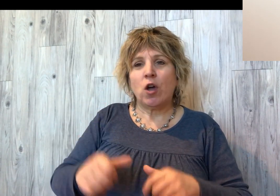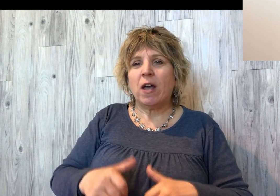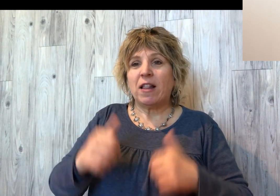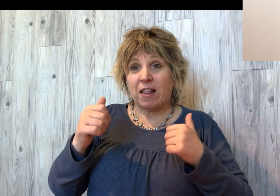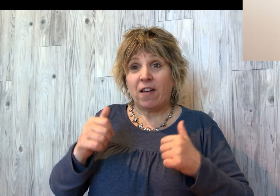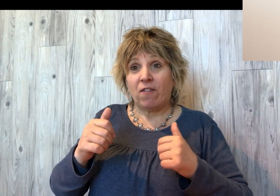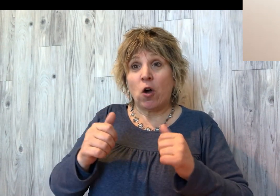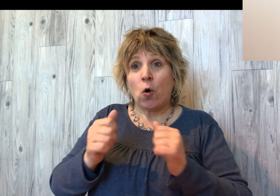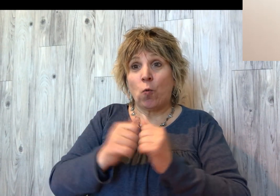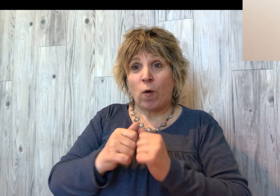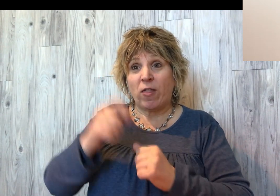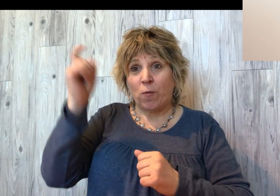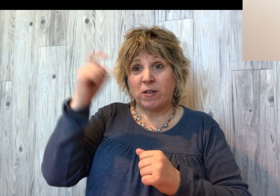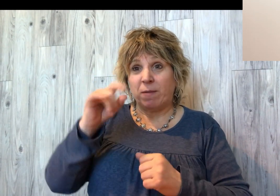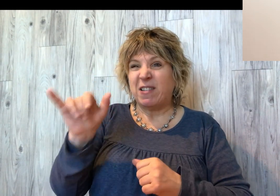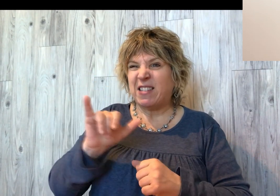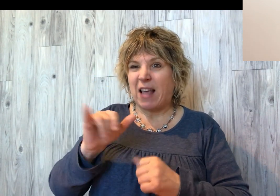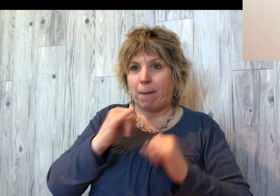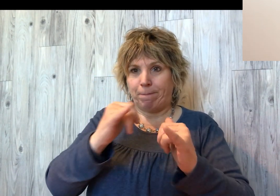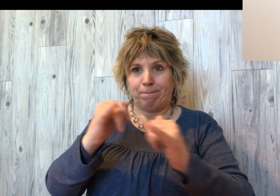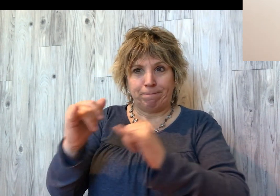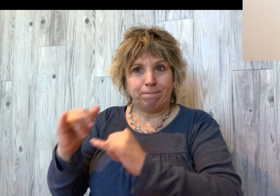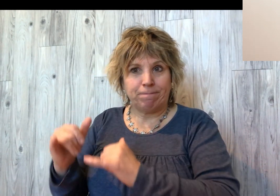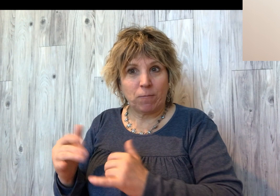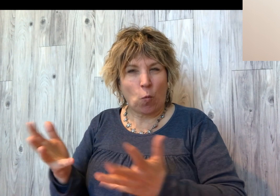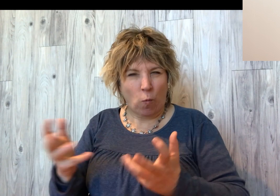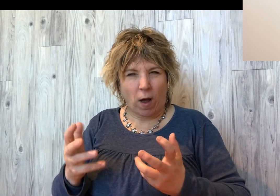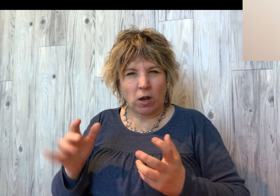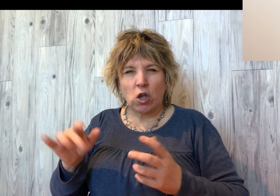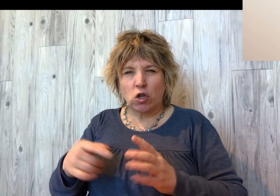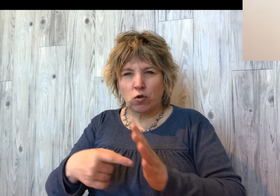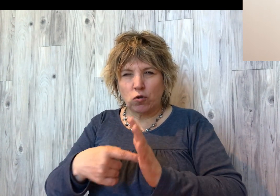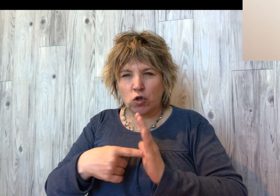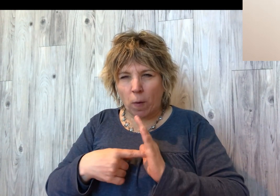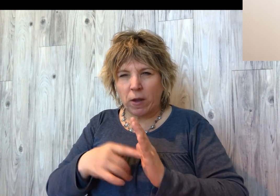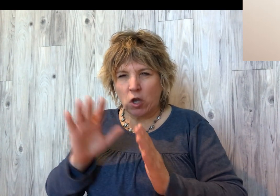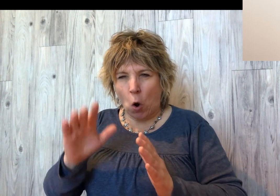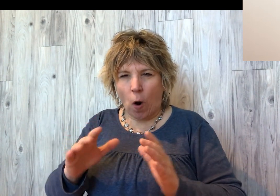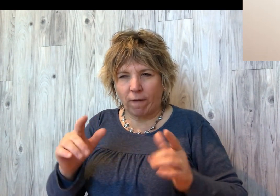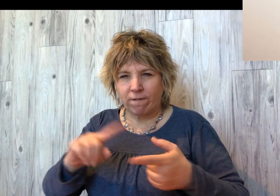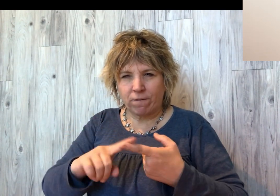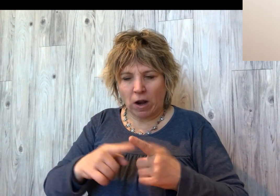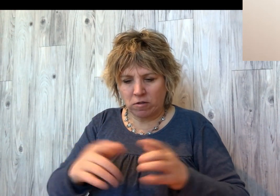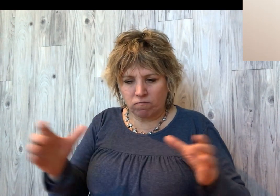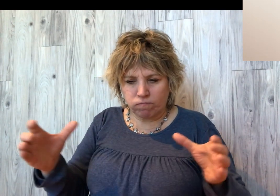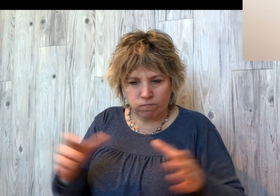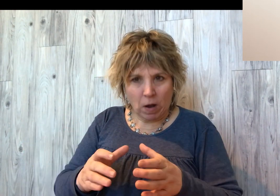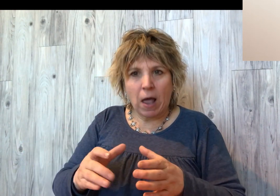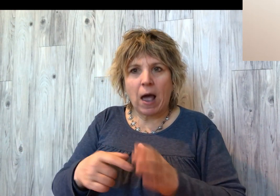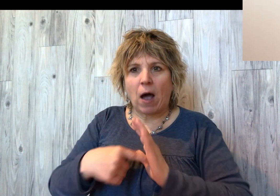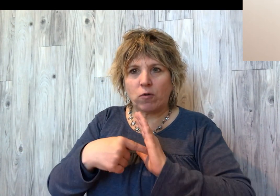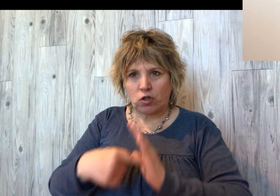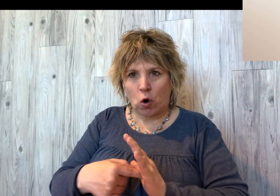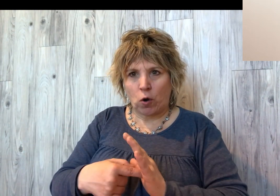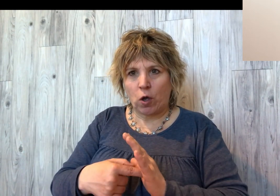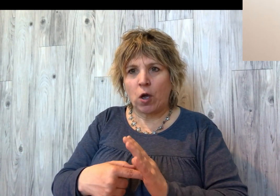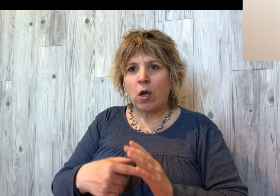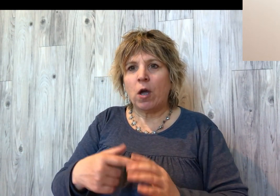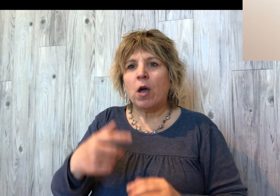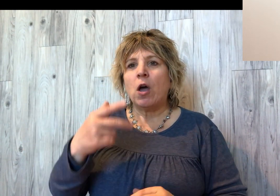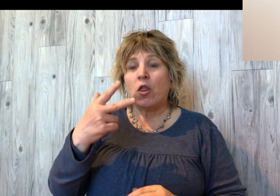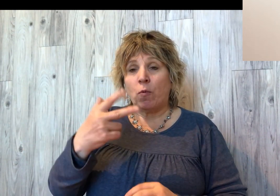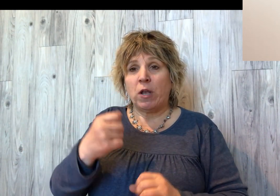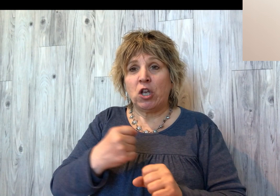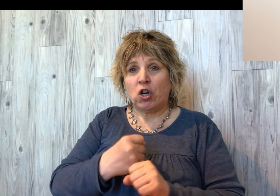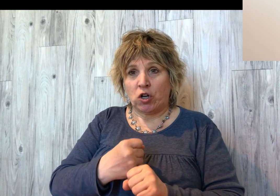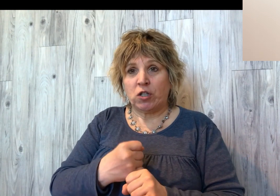want to live in wisdom like you want to live in wisdom. You show me your inner circle, I will show you where you're gonna be in